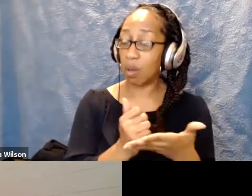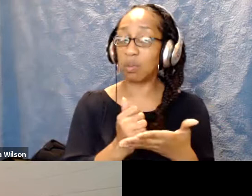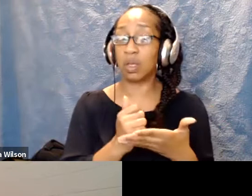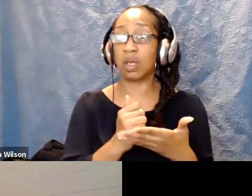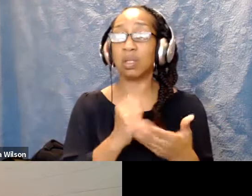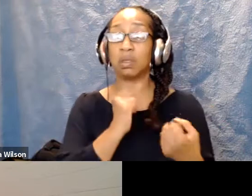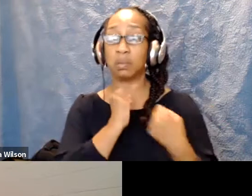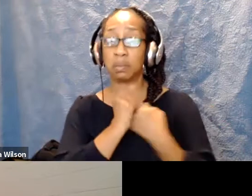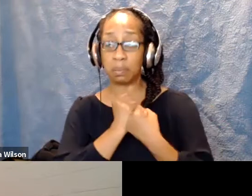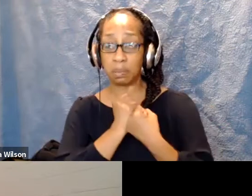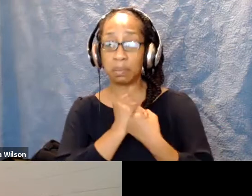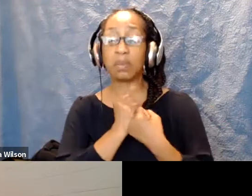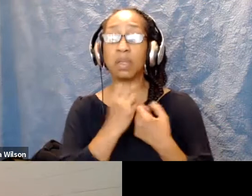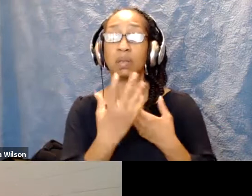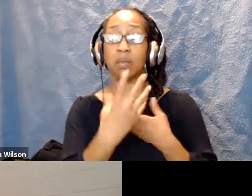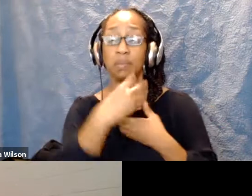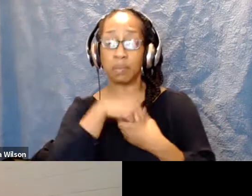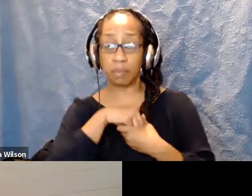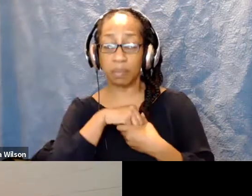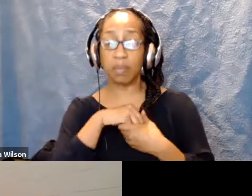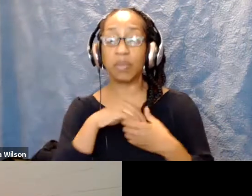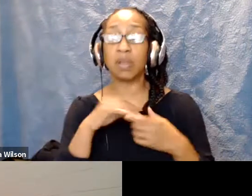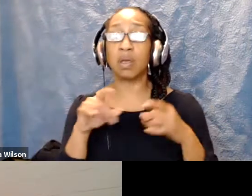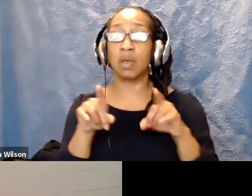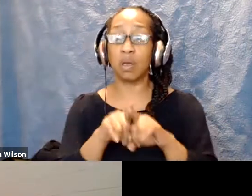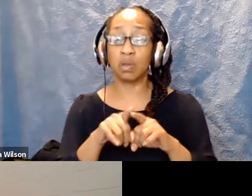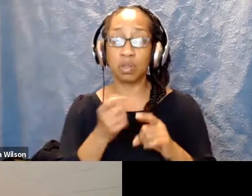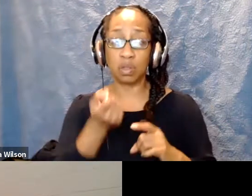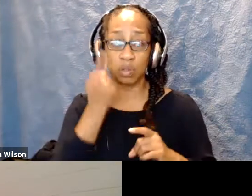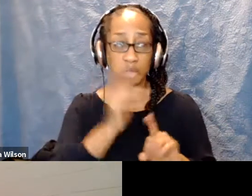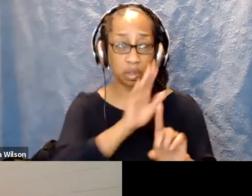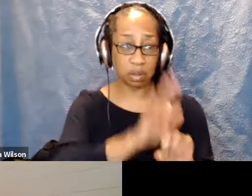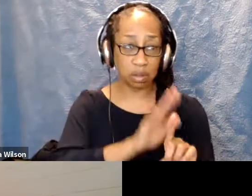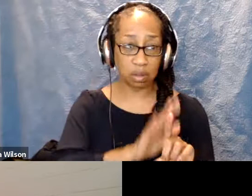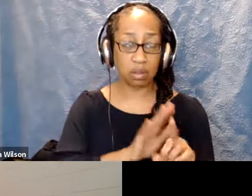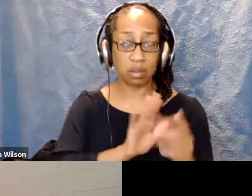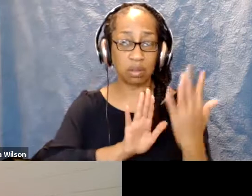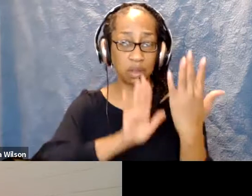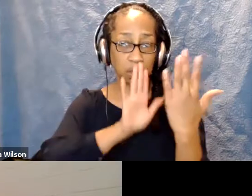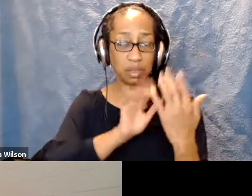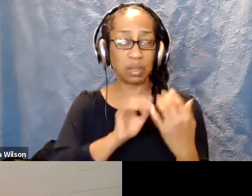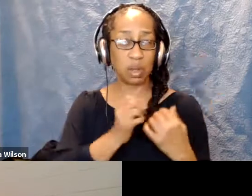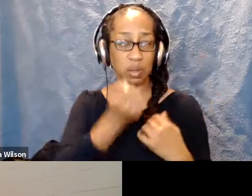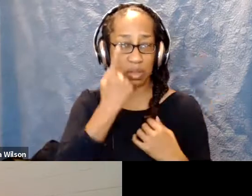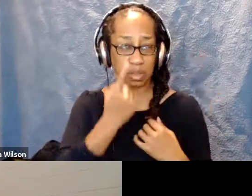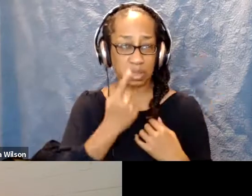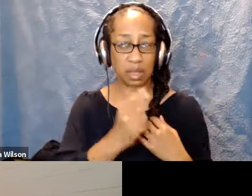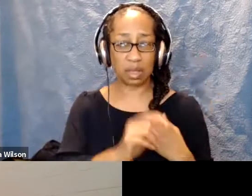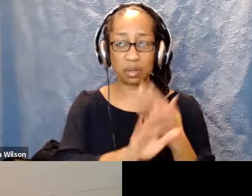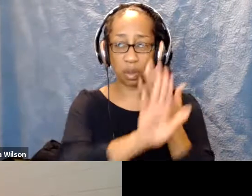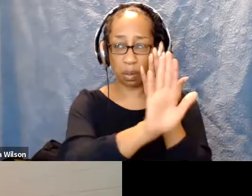and understanding each other a little more, so they knew when it was appropriate to refer to us for our